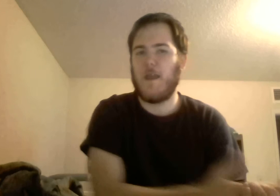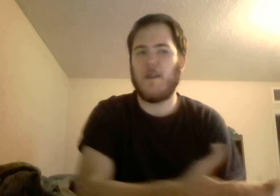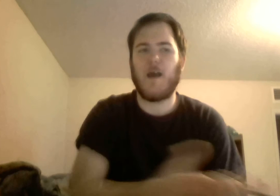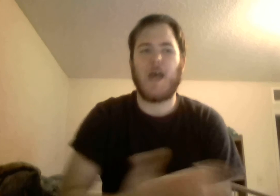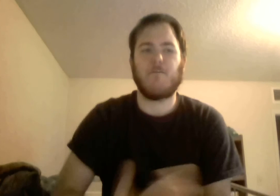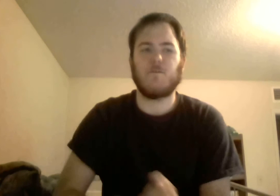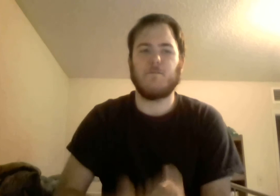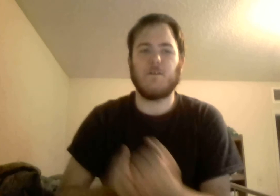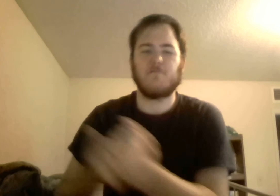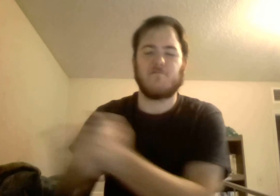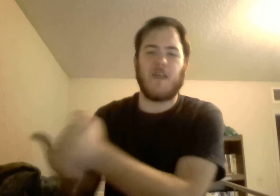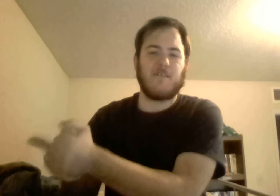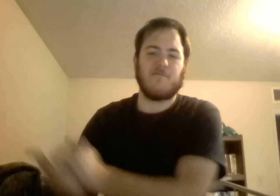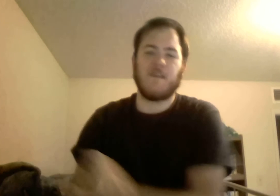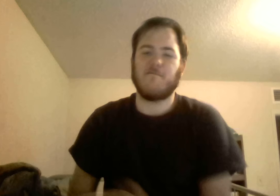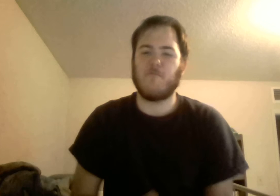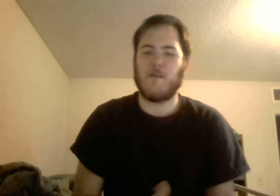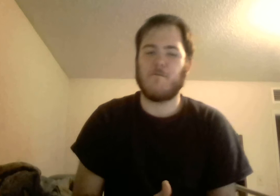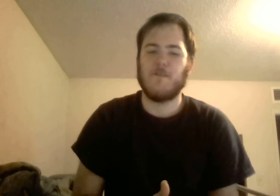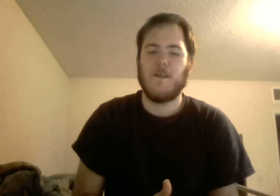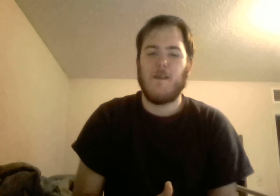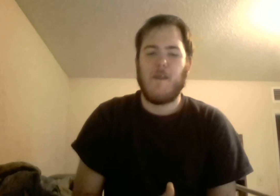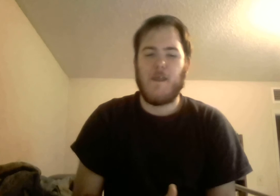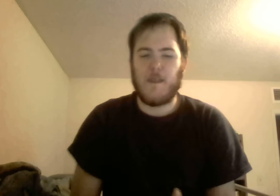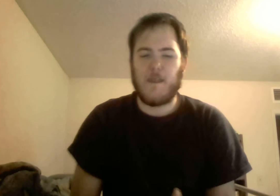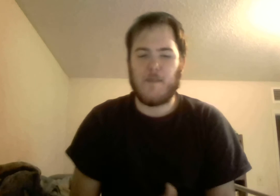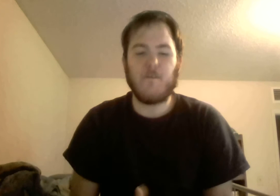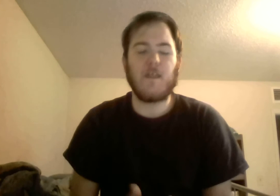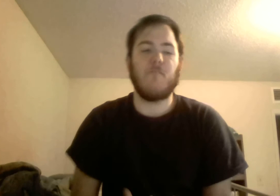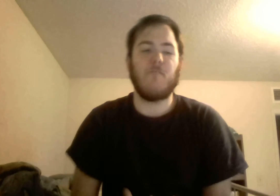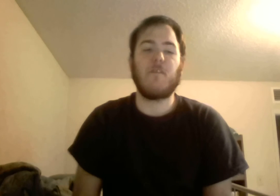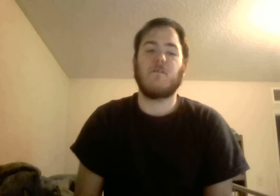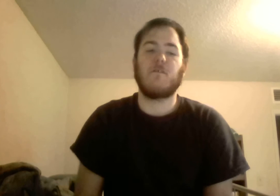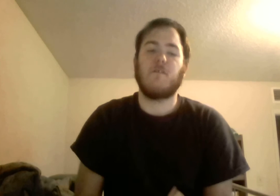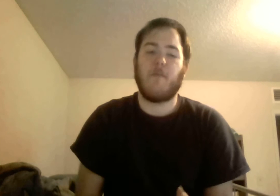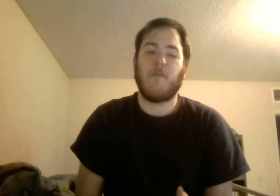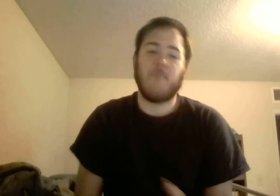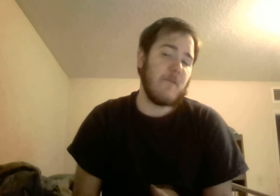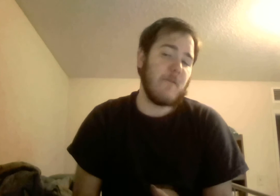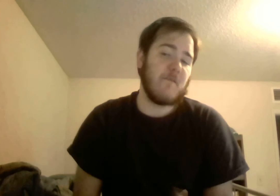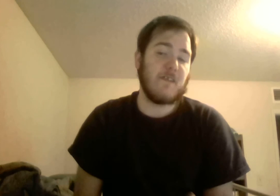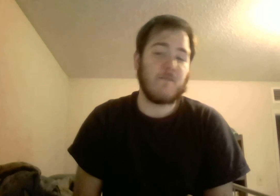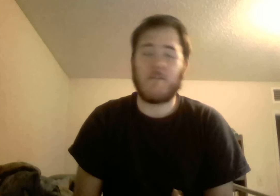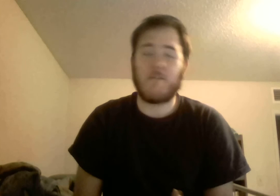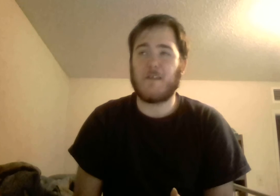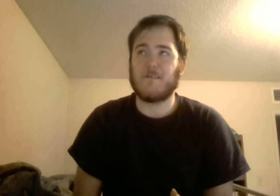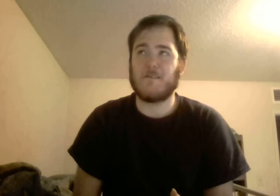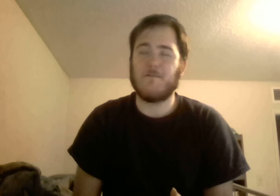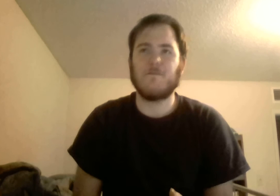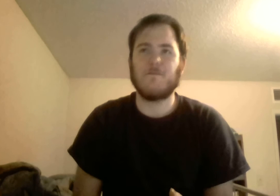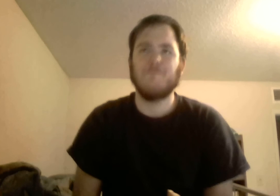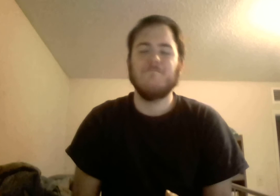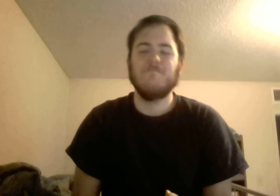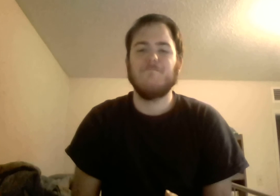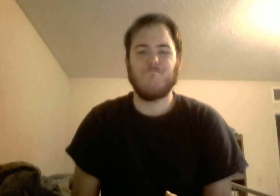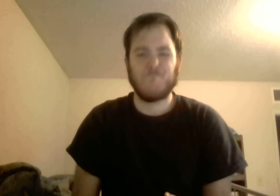not have her be all tragic and change or whatever. And the thing that convinced her that maybe what she did with the grain was a little,